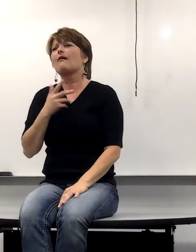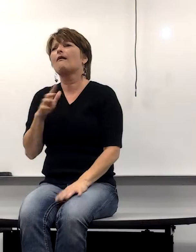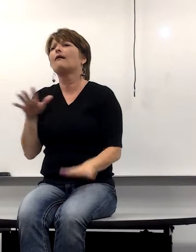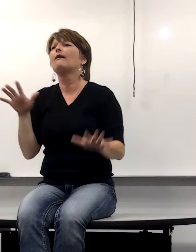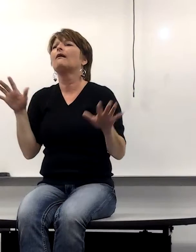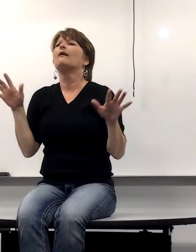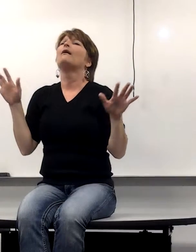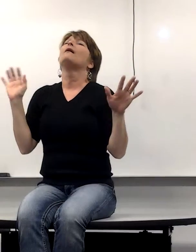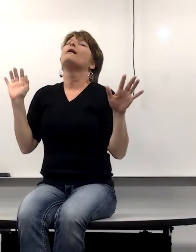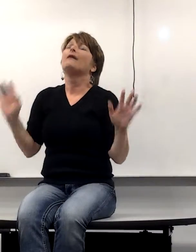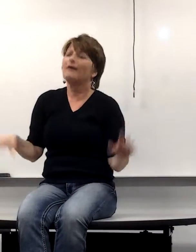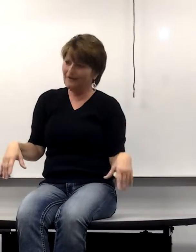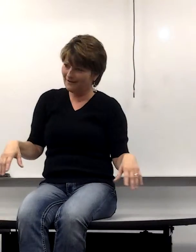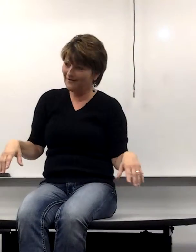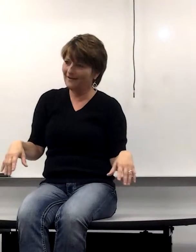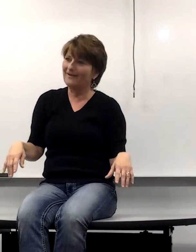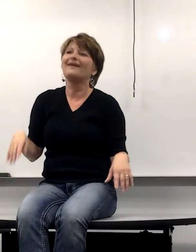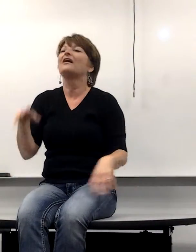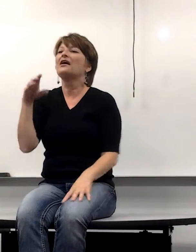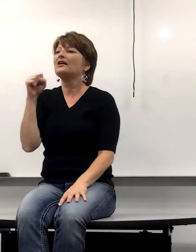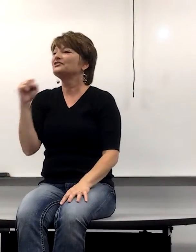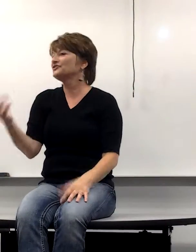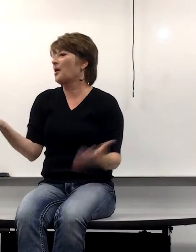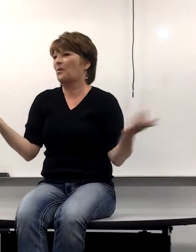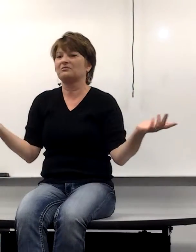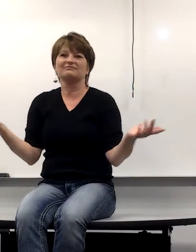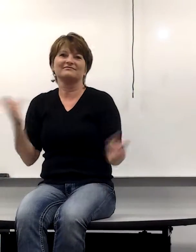sizes. And I just felt a sigh of relief.